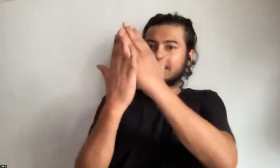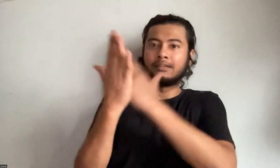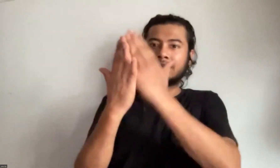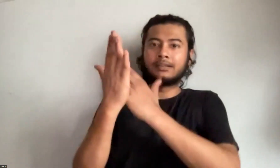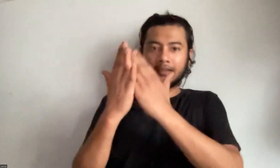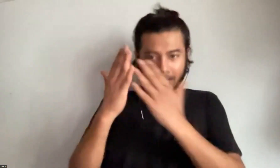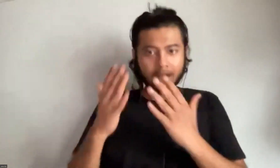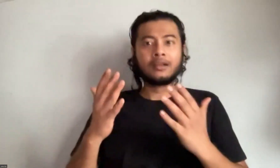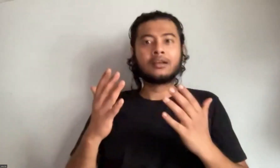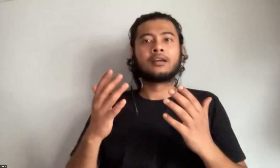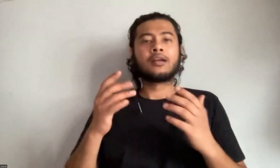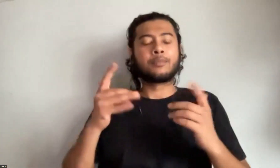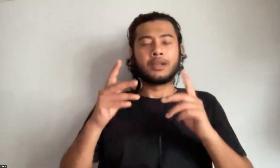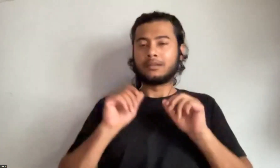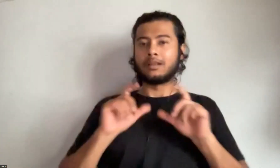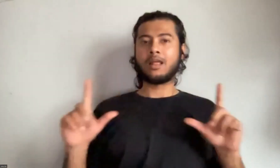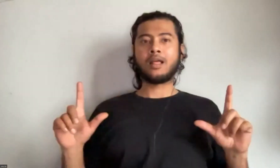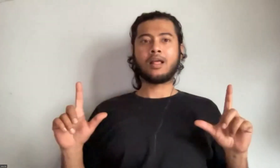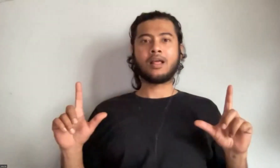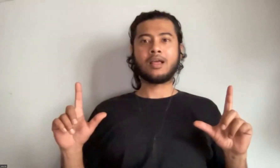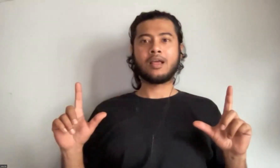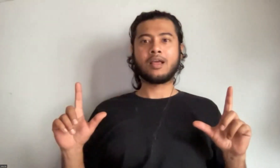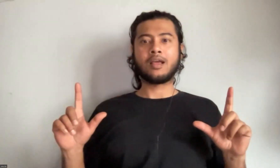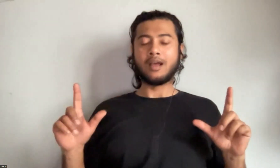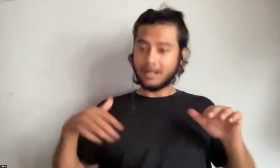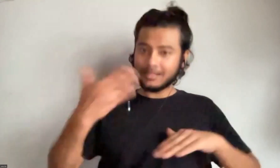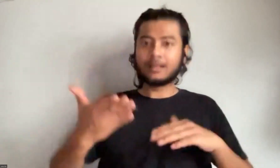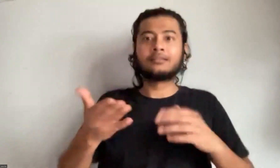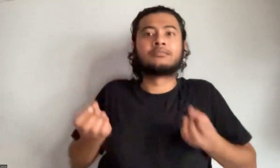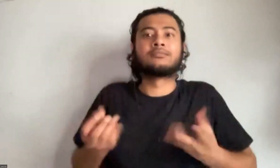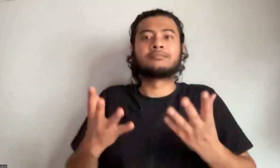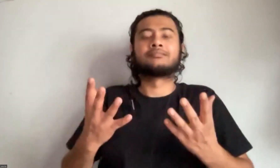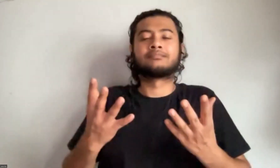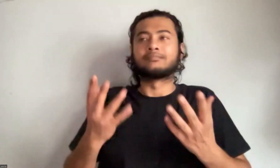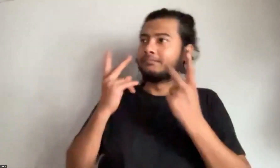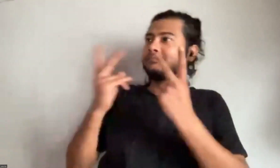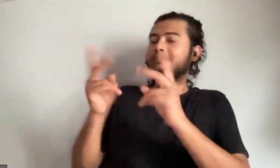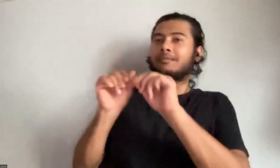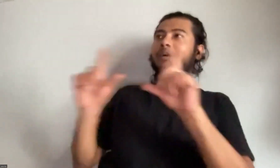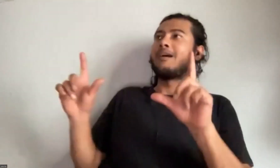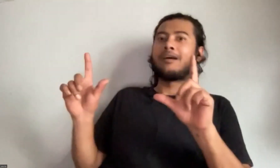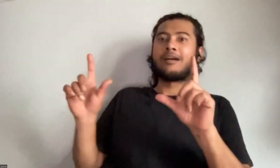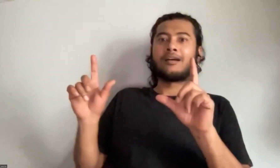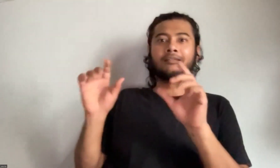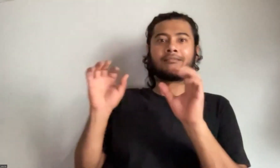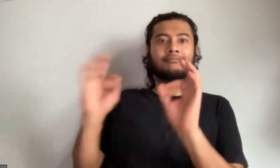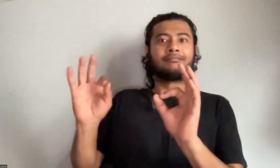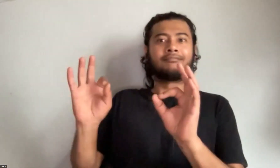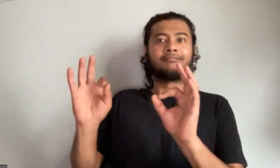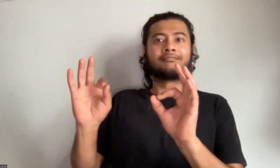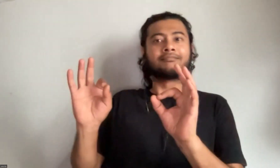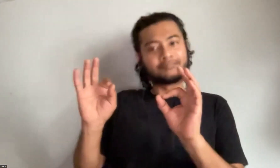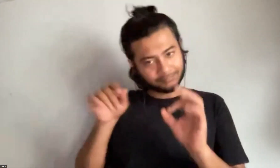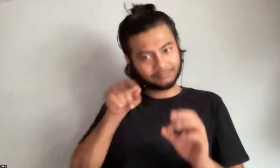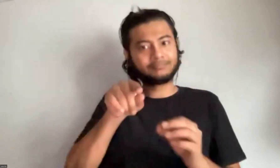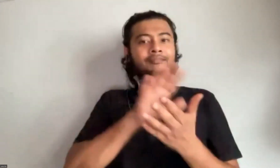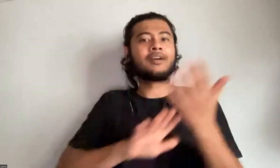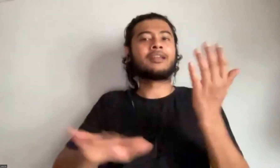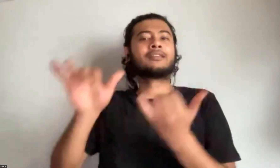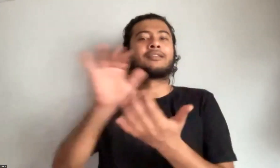Krishna is always there in everybody's heart. But when we come into this material world, we forget him. So, my dear friends, when you